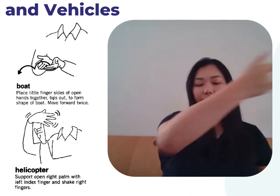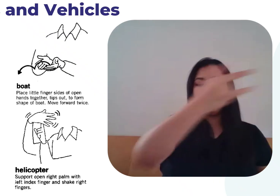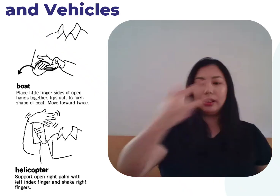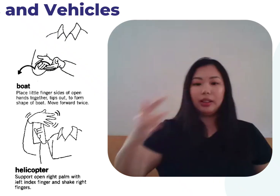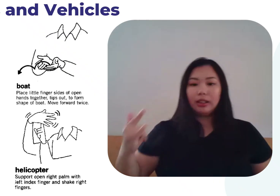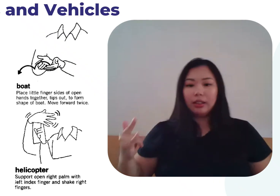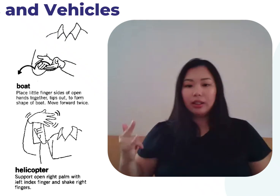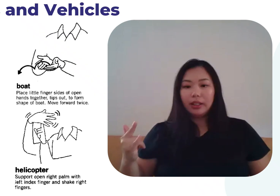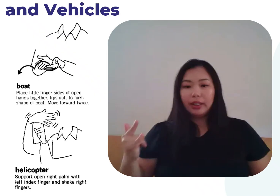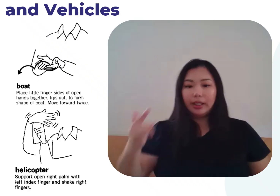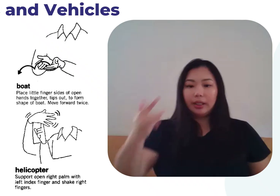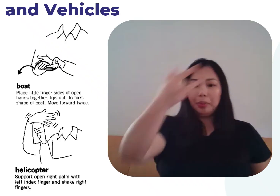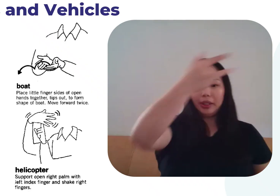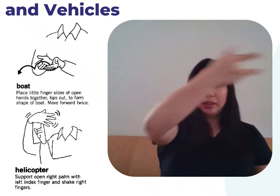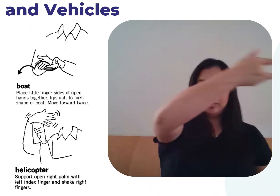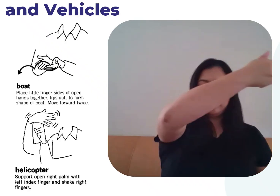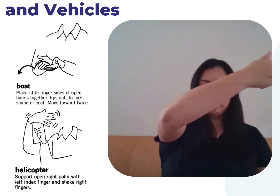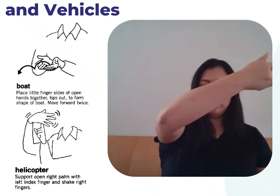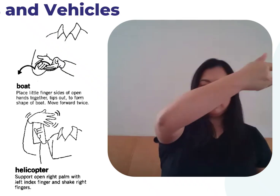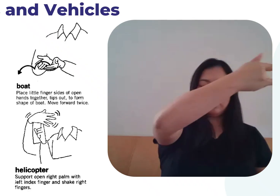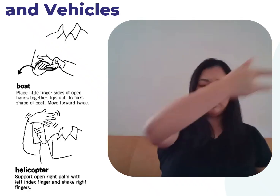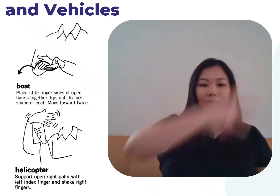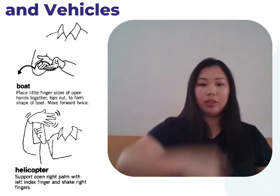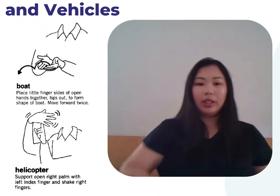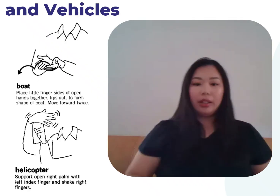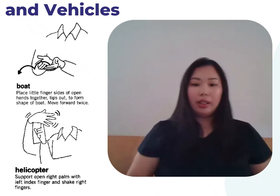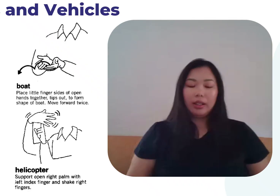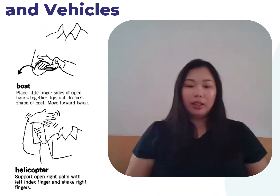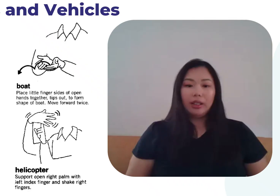this. Airplane.